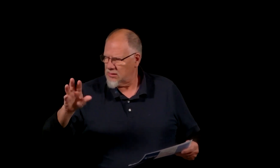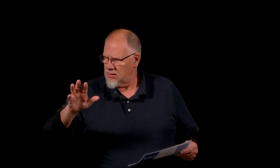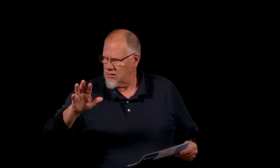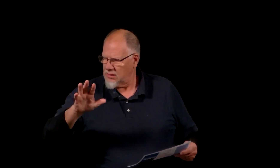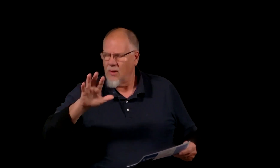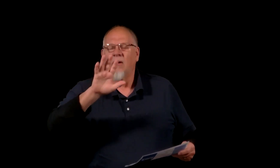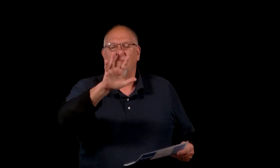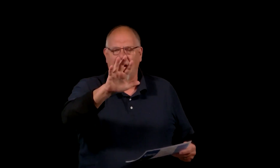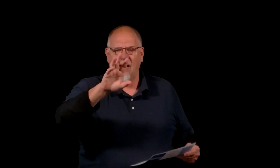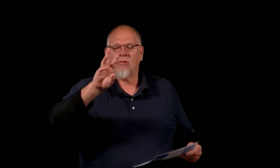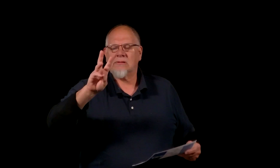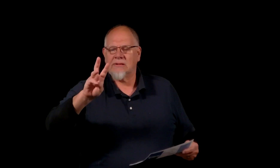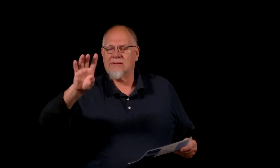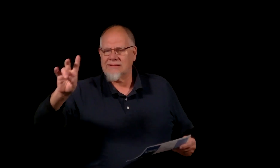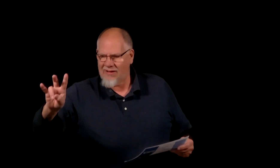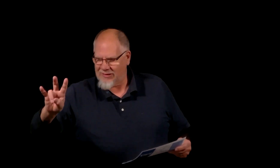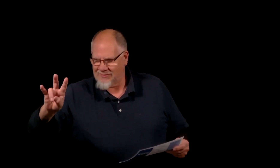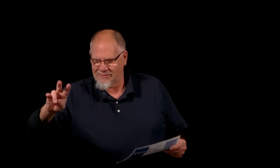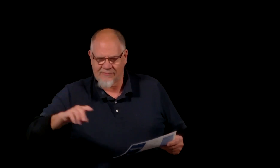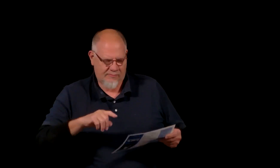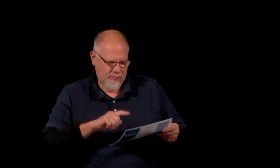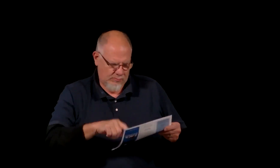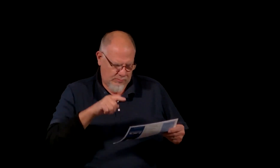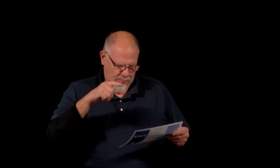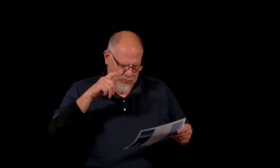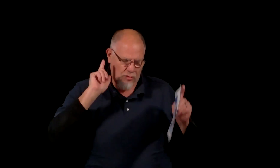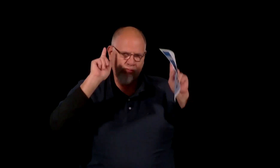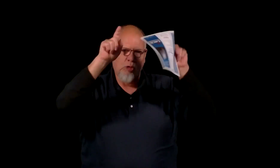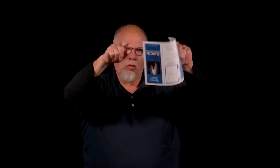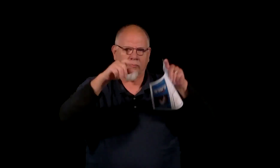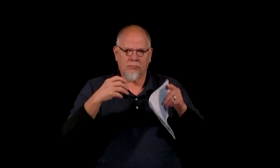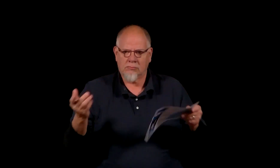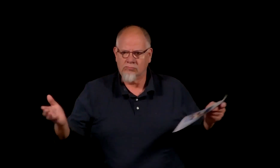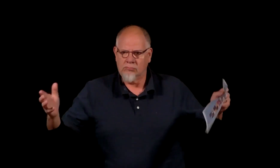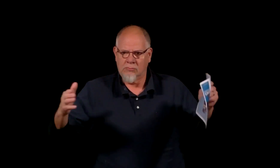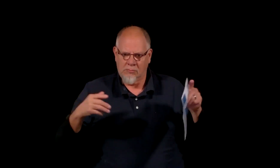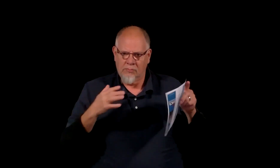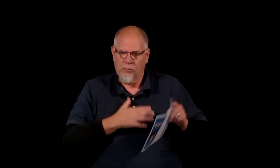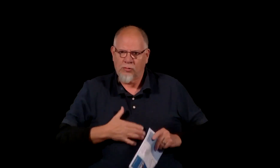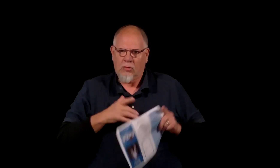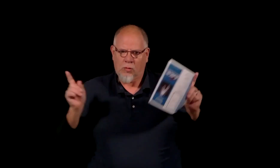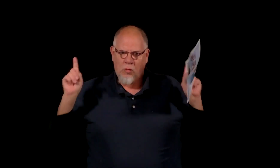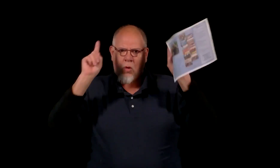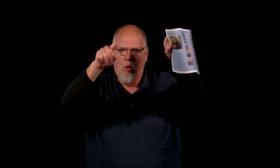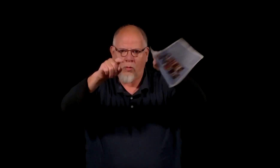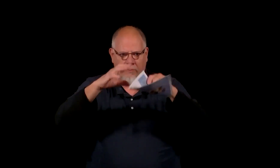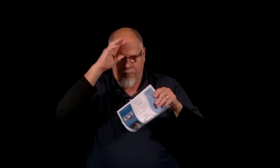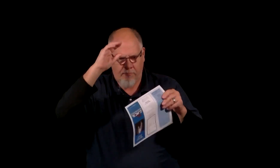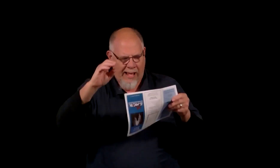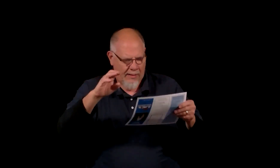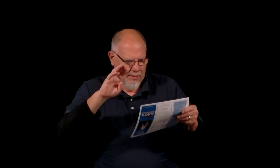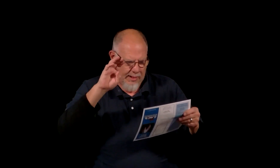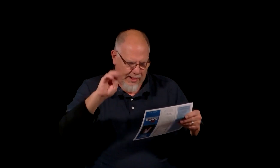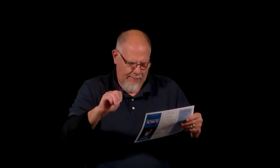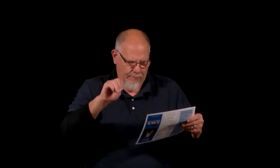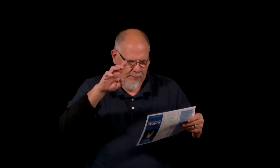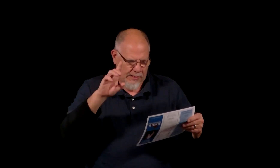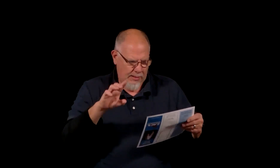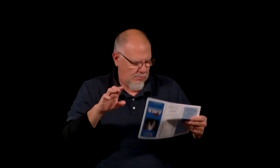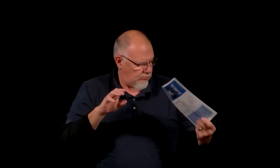May 4th, 5th, and 6th? No, May 5th, 6th, and 7th. That weekend, the May 5th and 7th. We would love to see you there at the